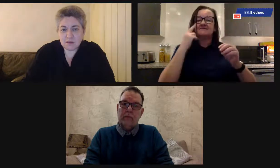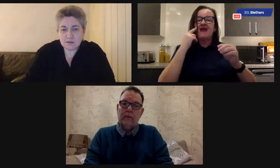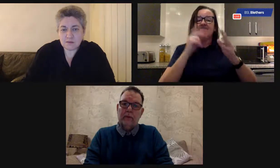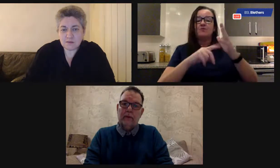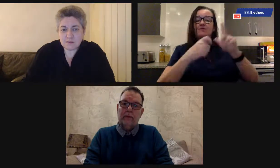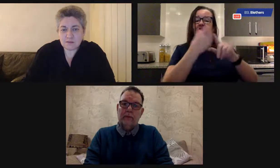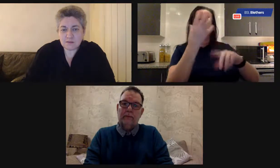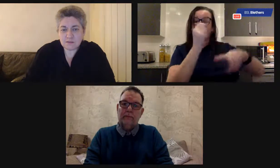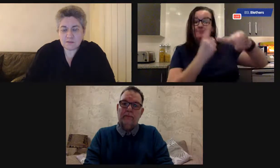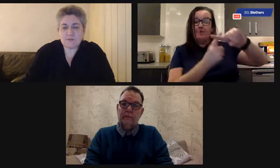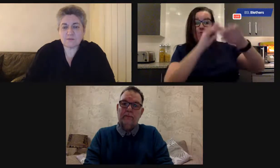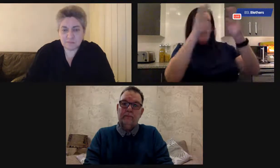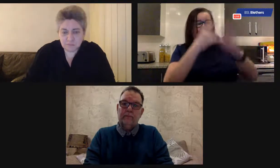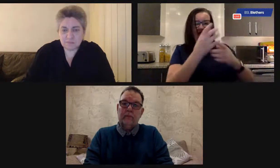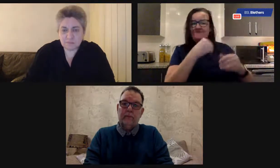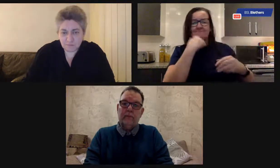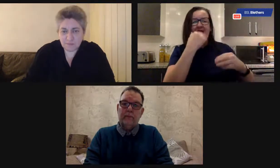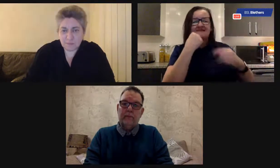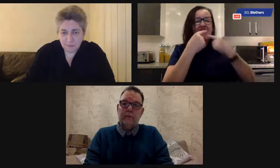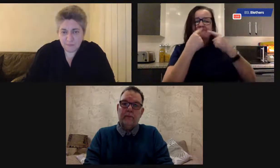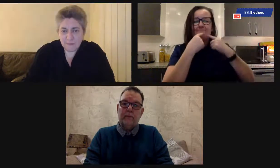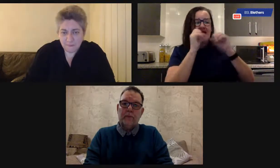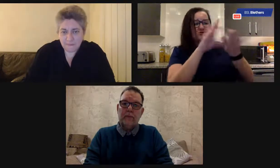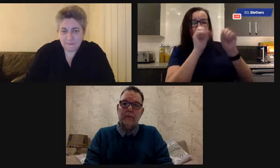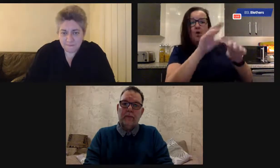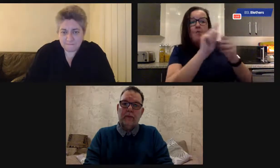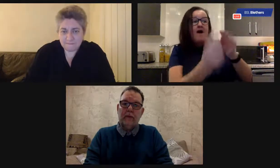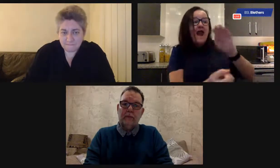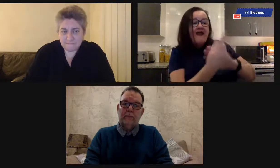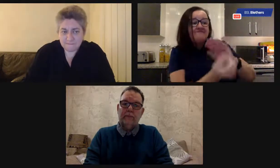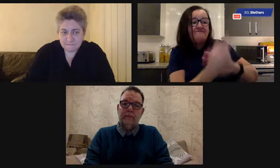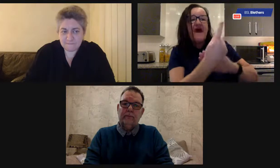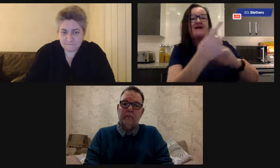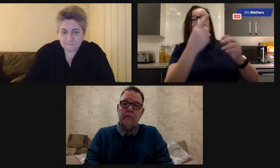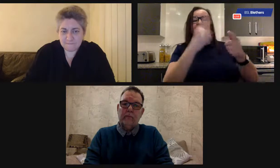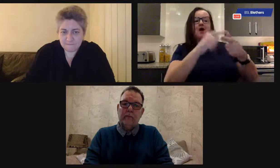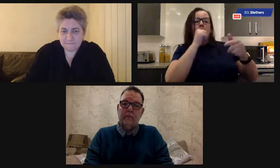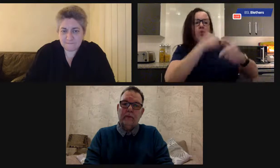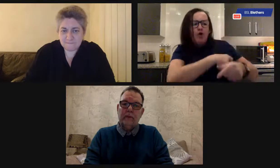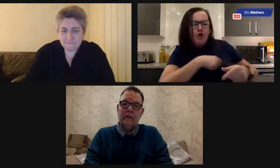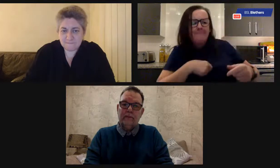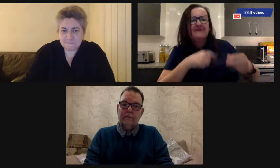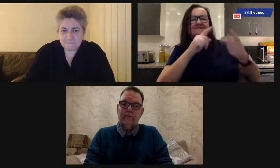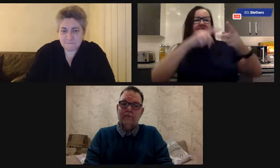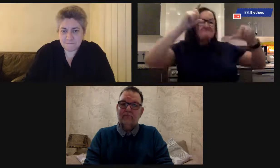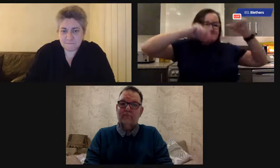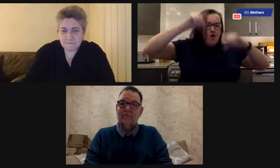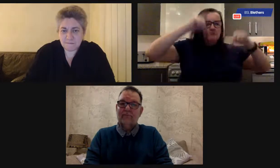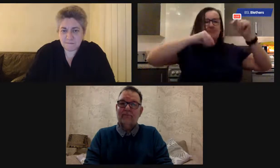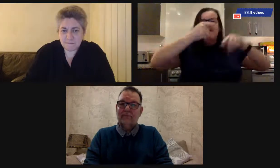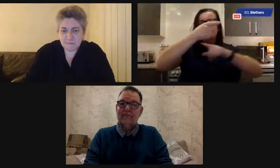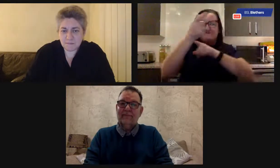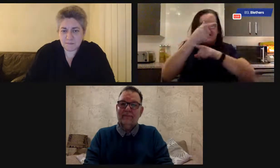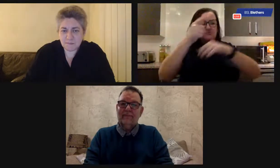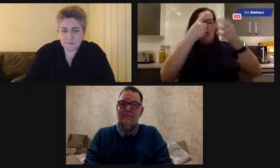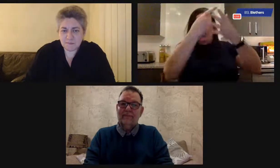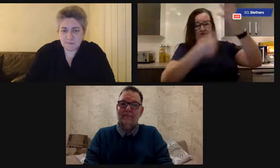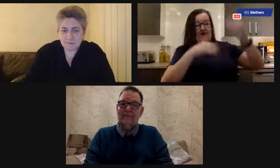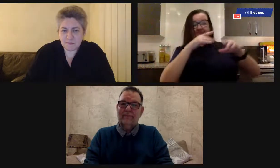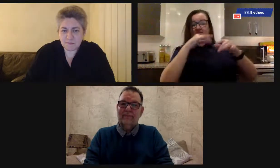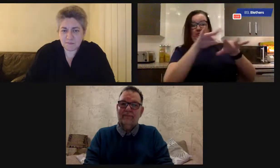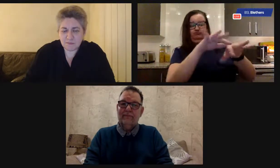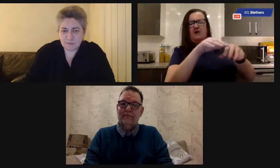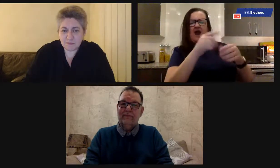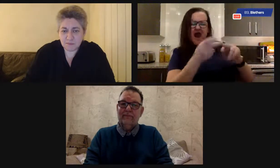time, that Scottish people feel that they will be able to join us. That it's not just for